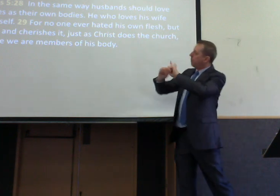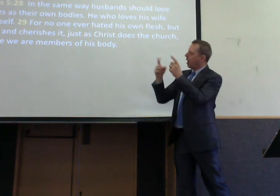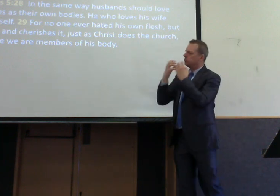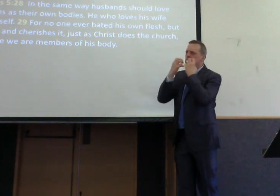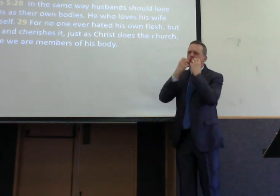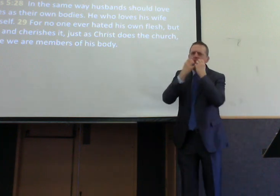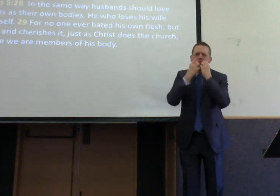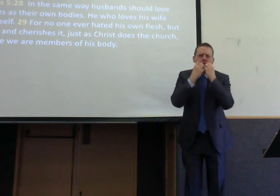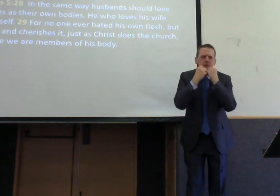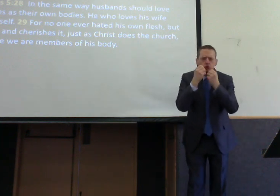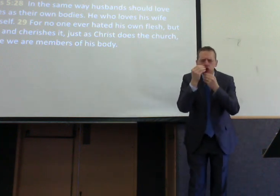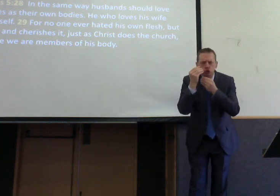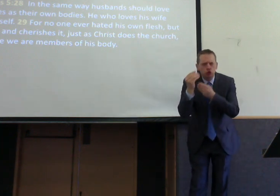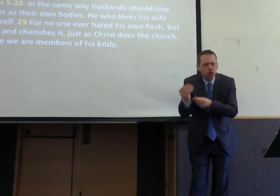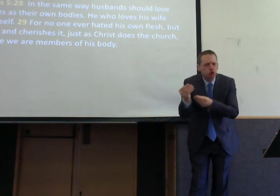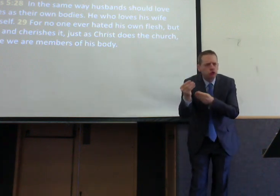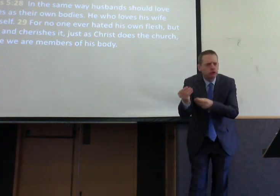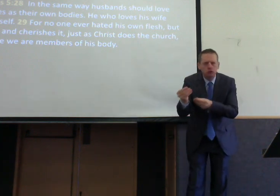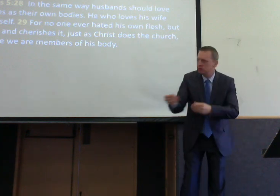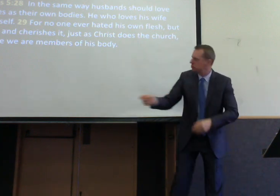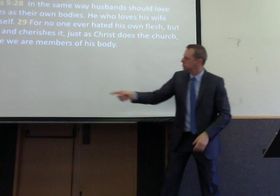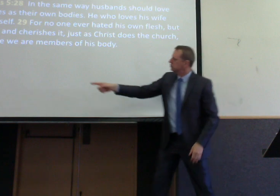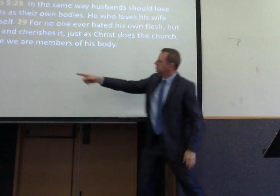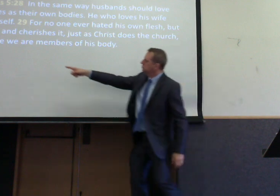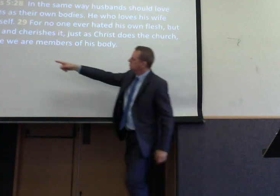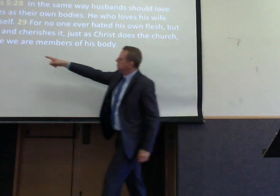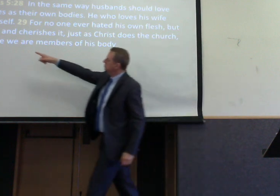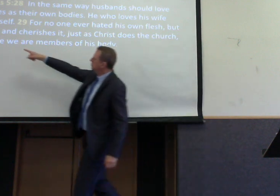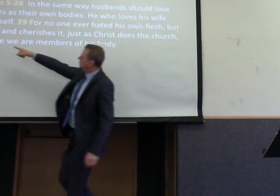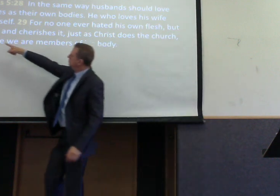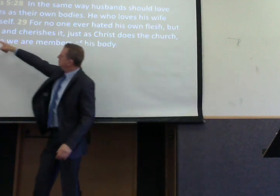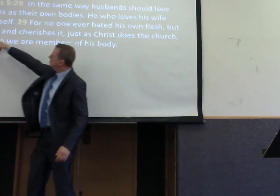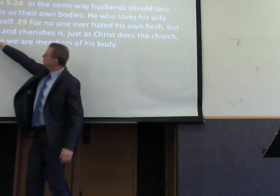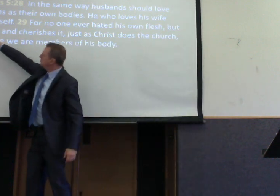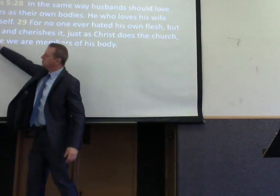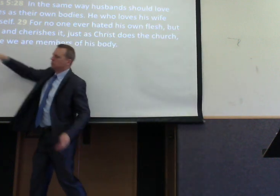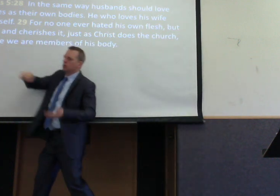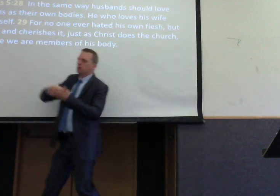But no one has ever been in his own bed. So you must have been.